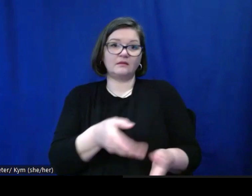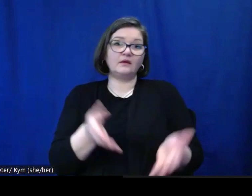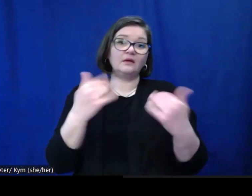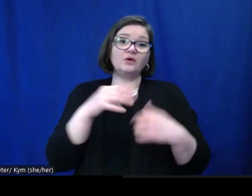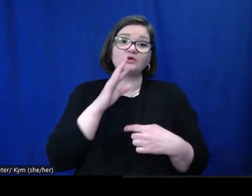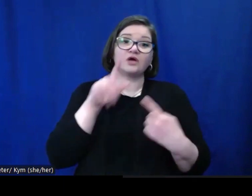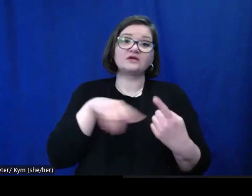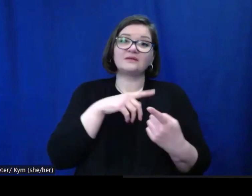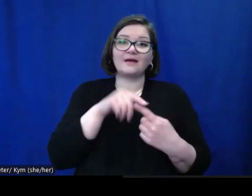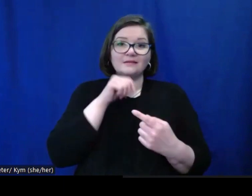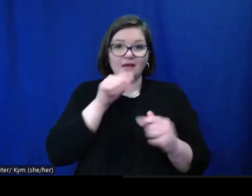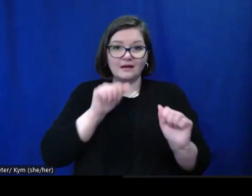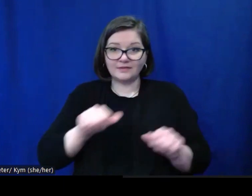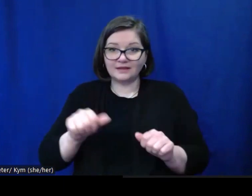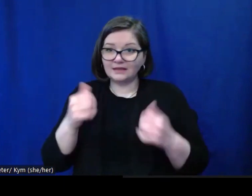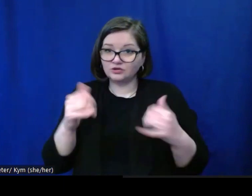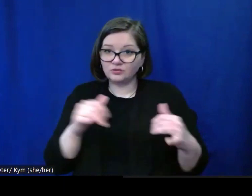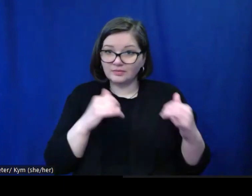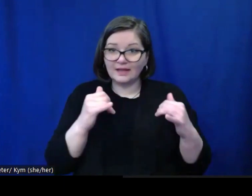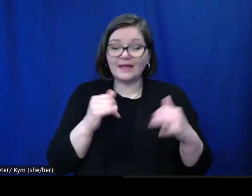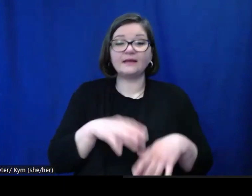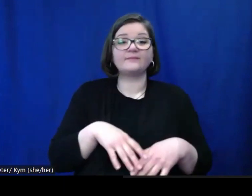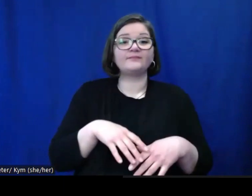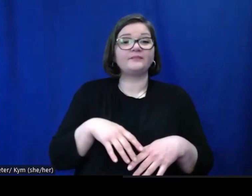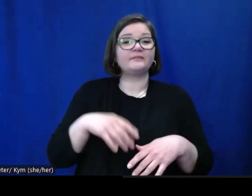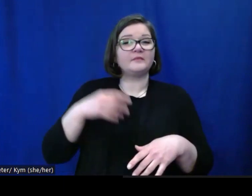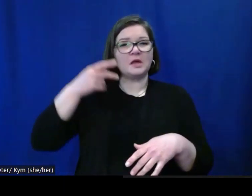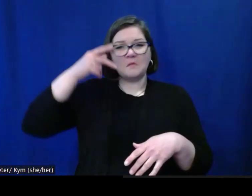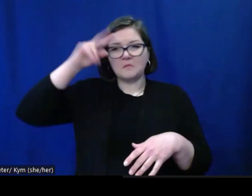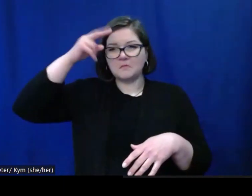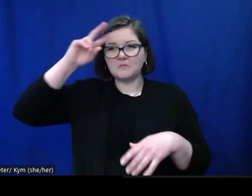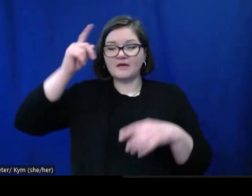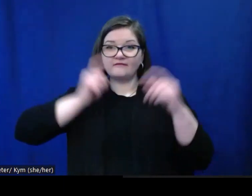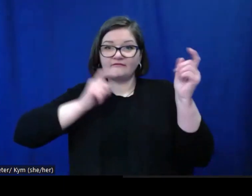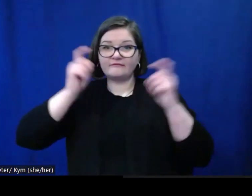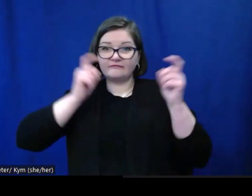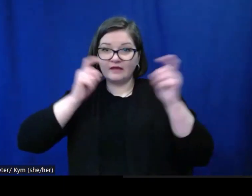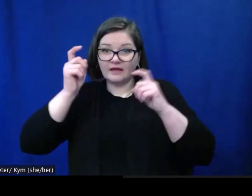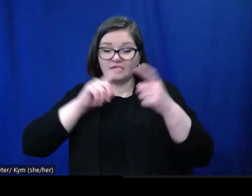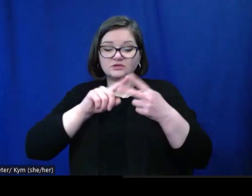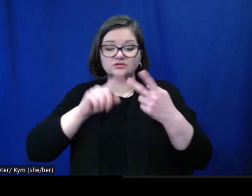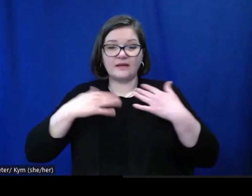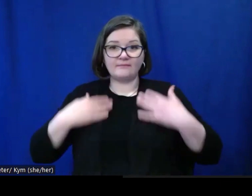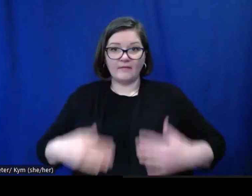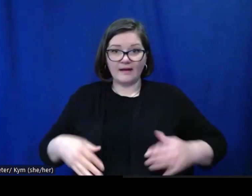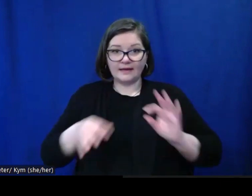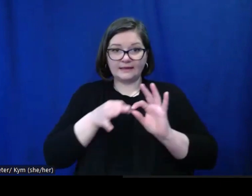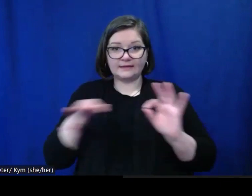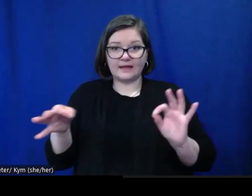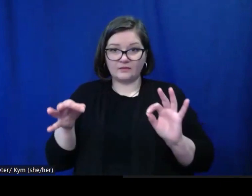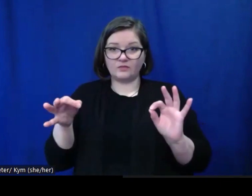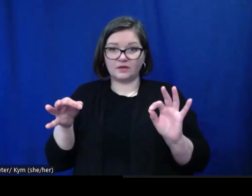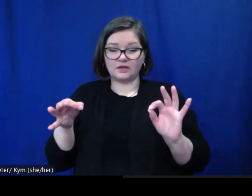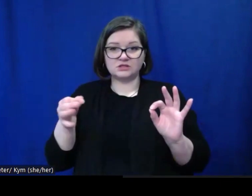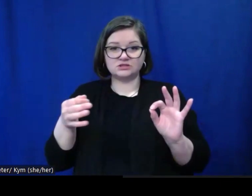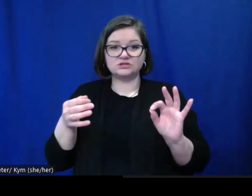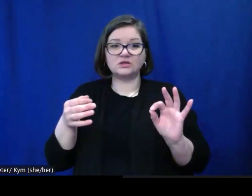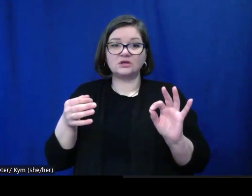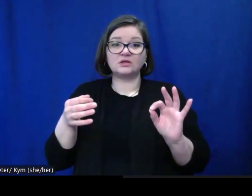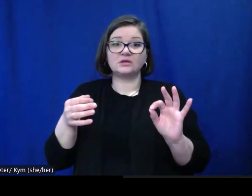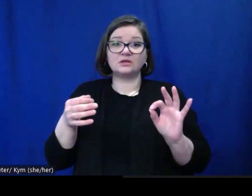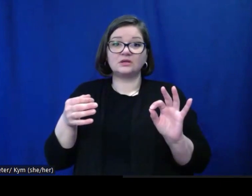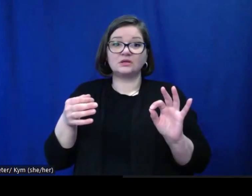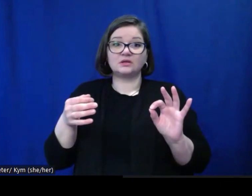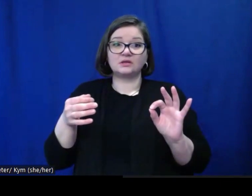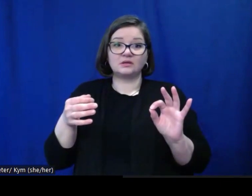to play, misinterpreting facial expressions and body language. I come with you with a smile,